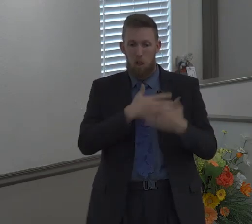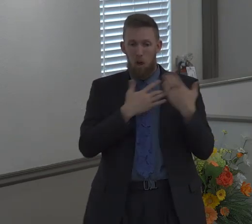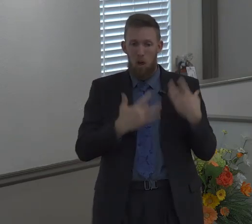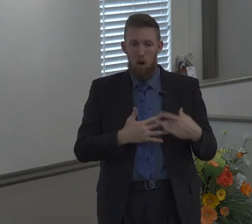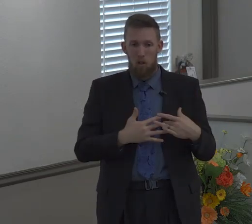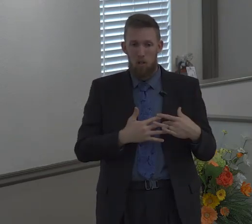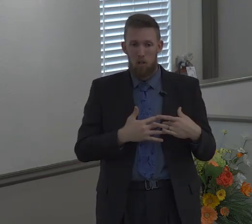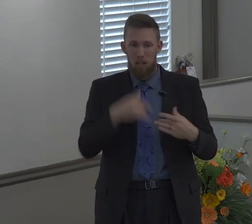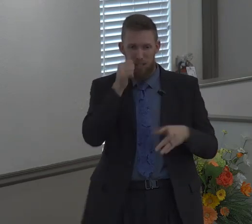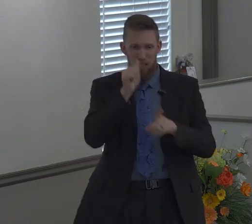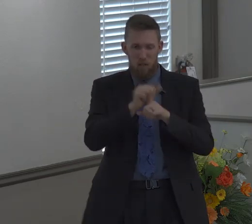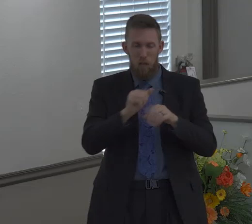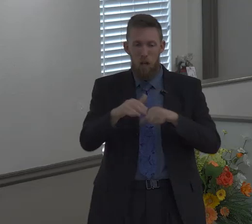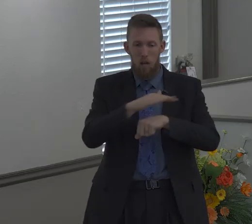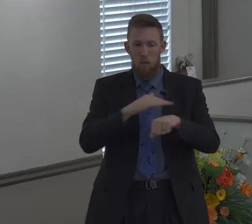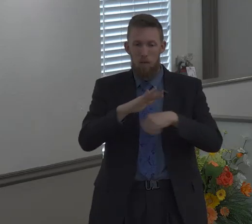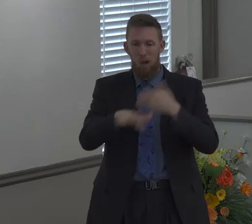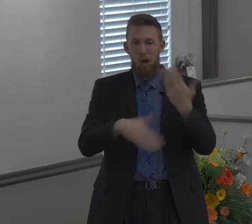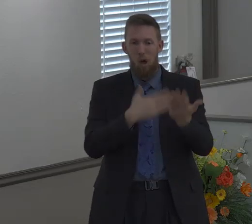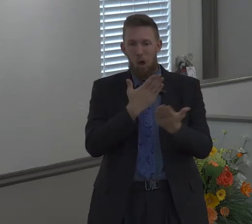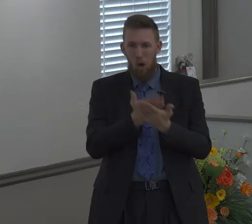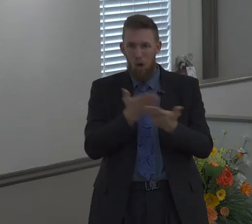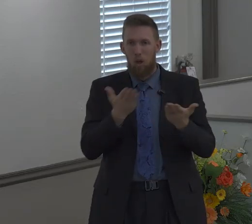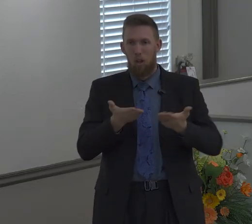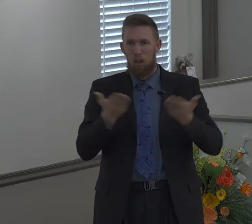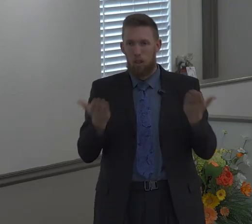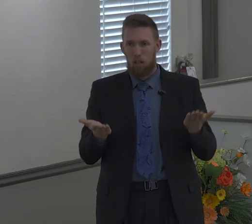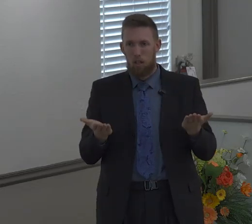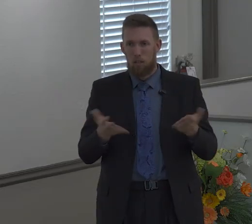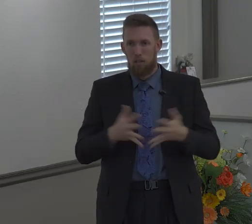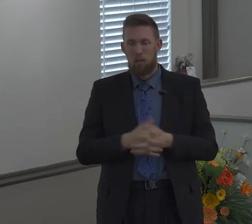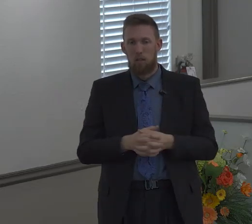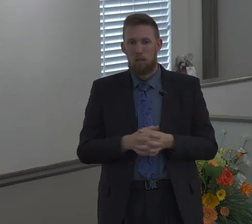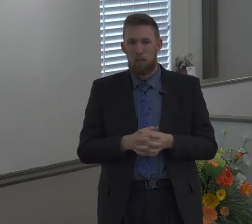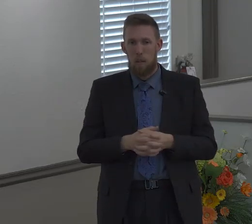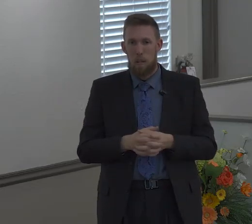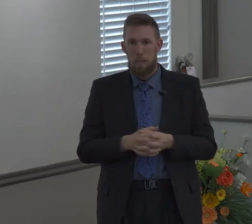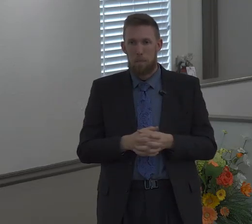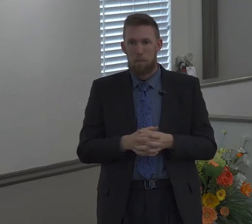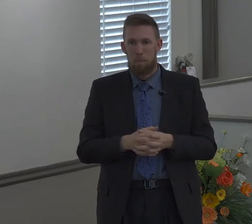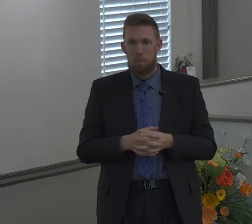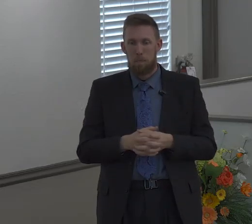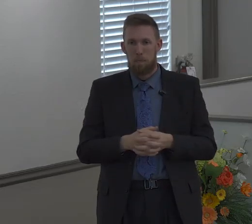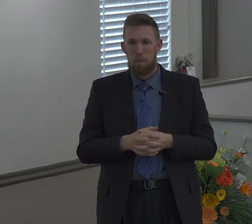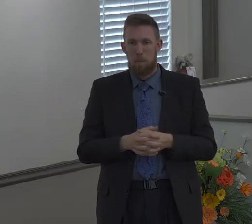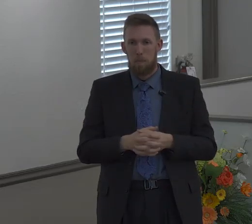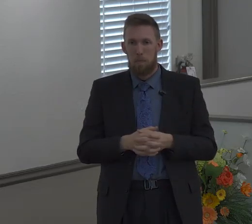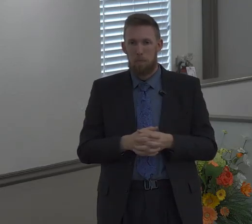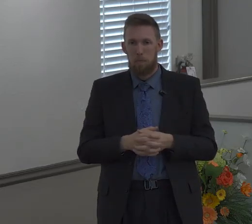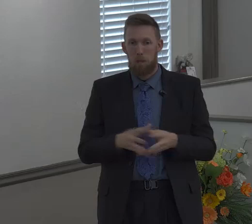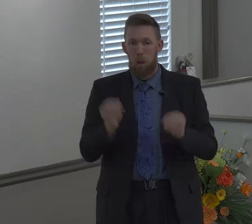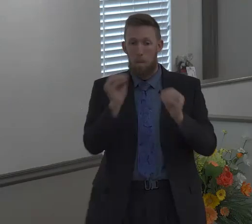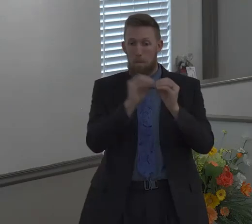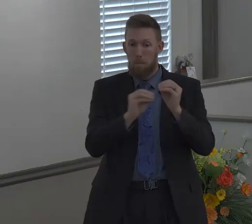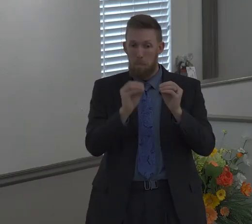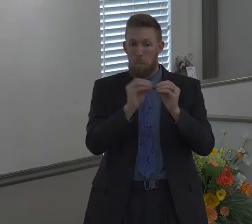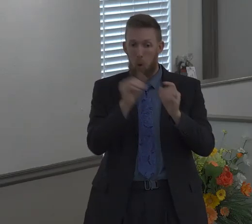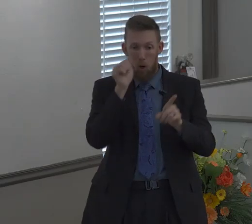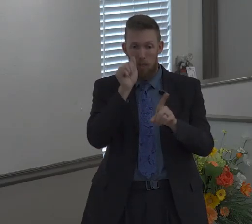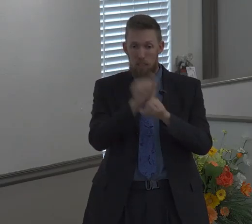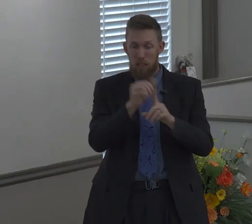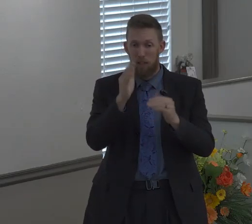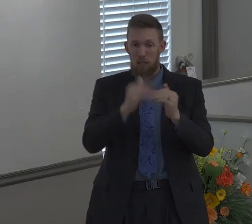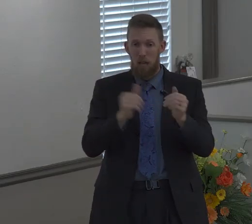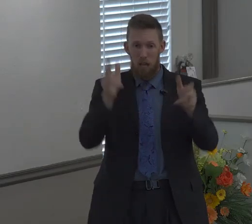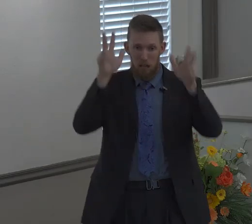The heart is deceitful above all things. It is more deceitful than the